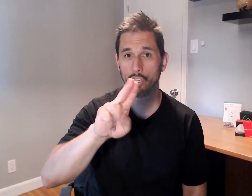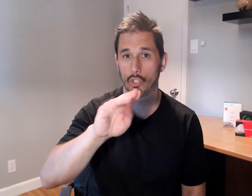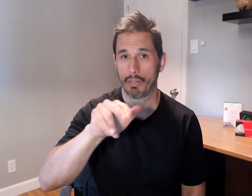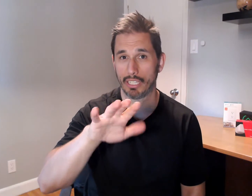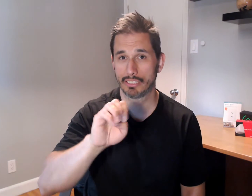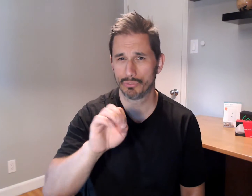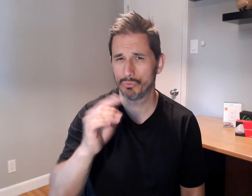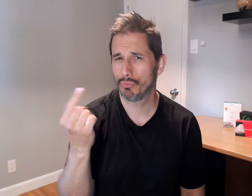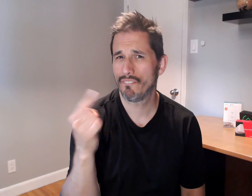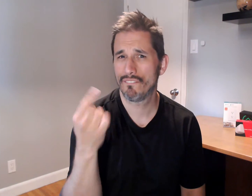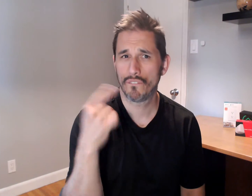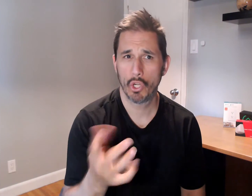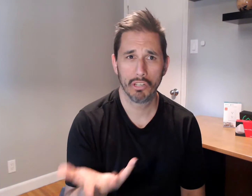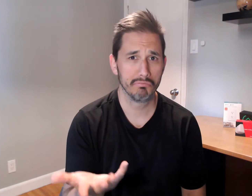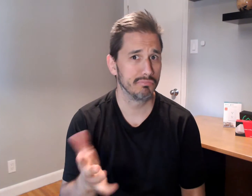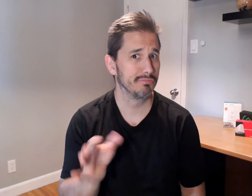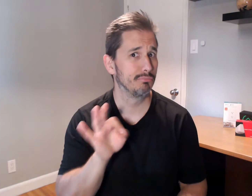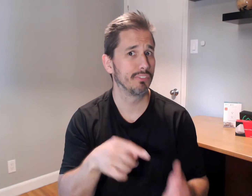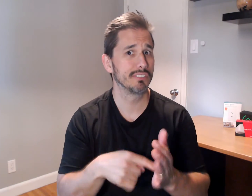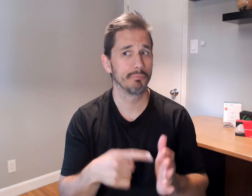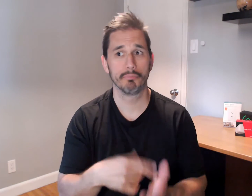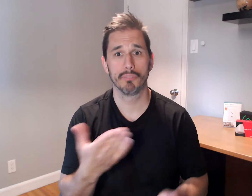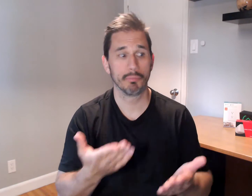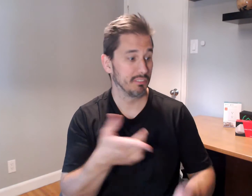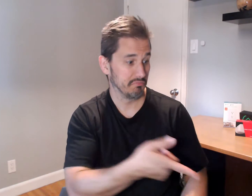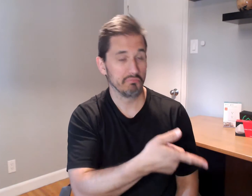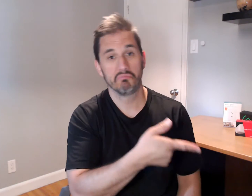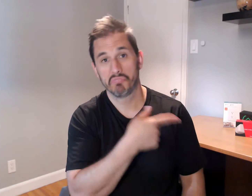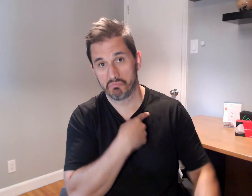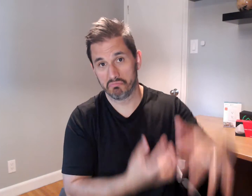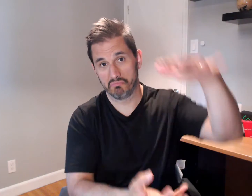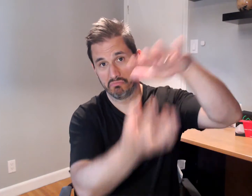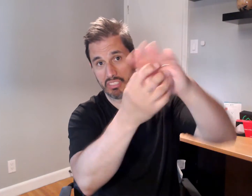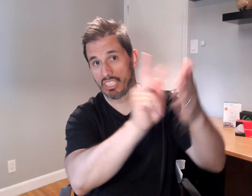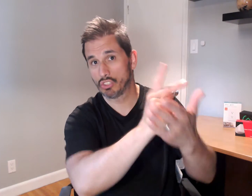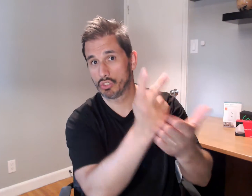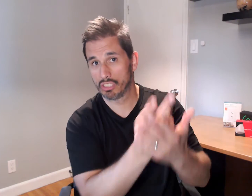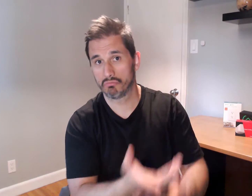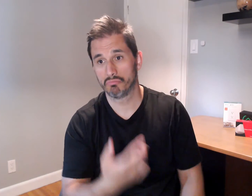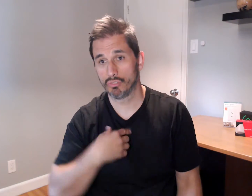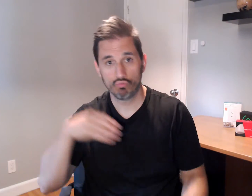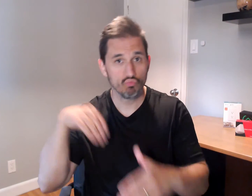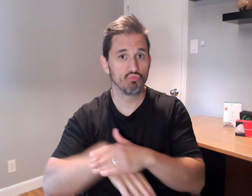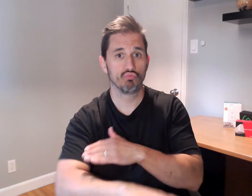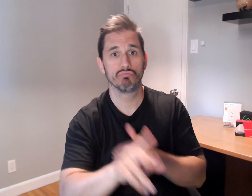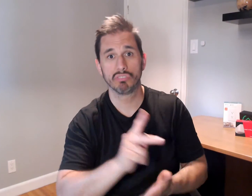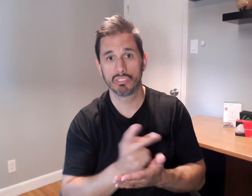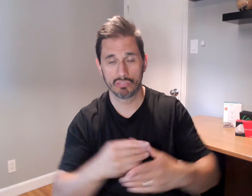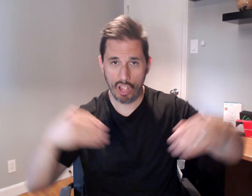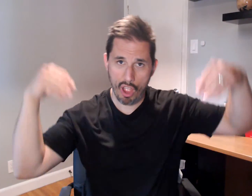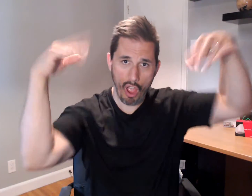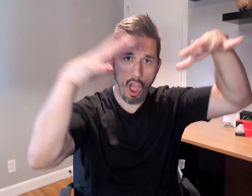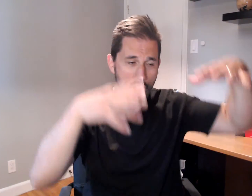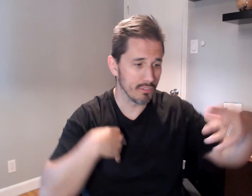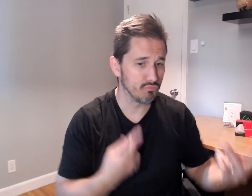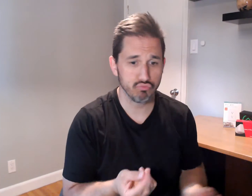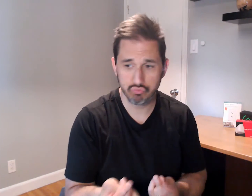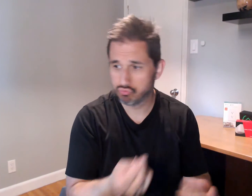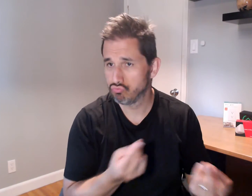I have to think of some ideas for. So for illuminance, a good idea might be to set it up in your kitchen. You could use the motion